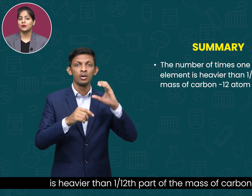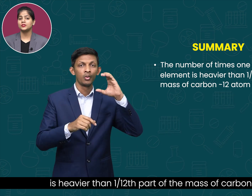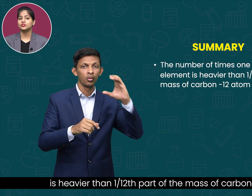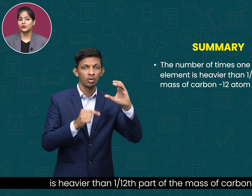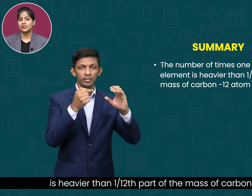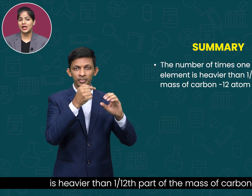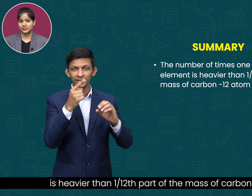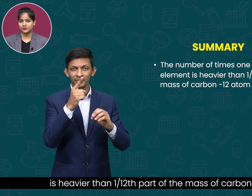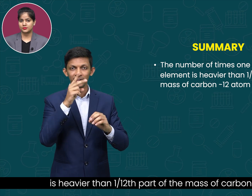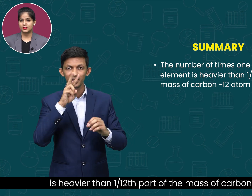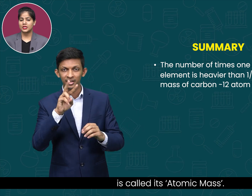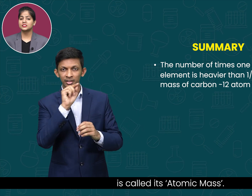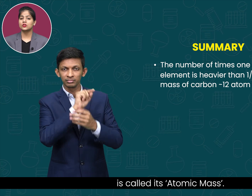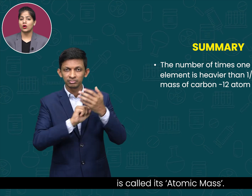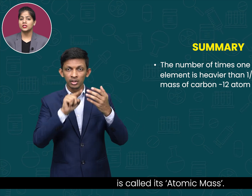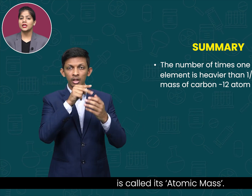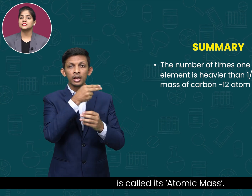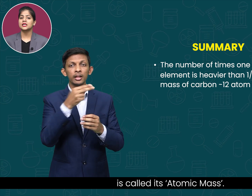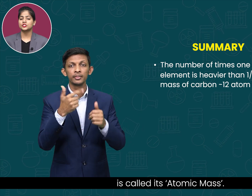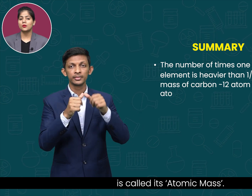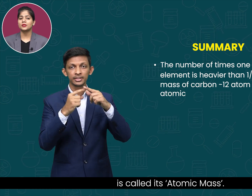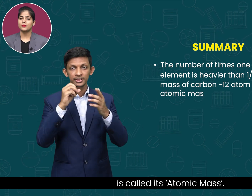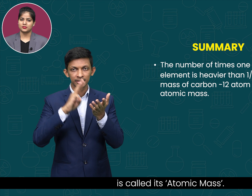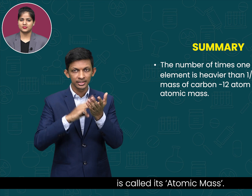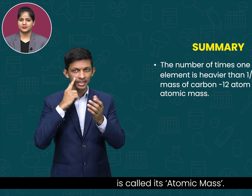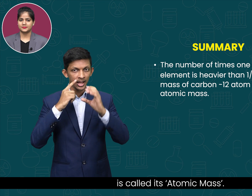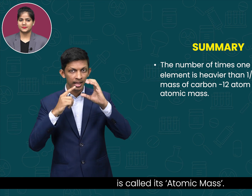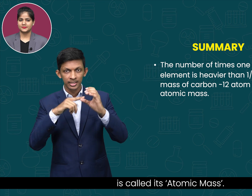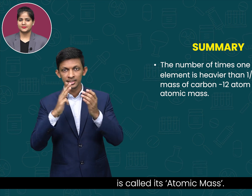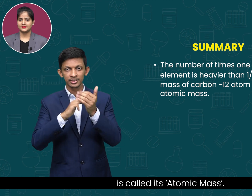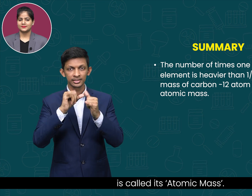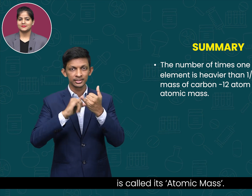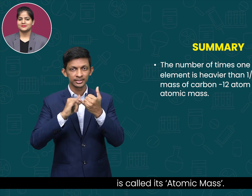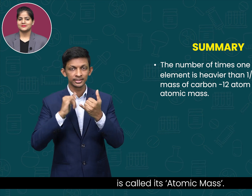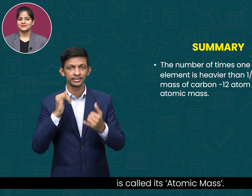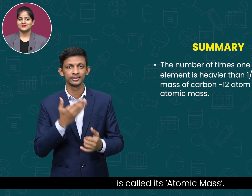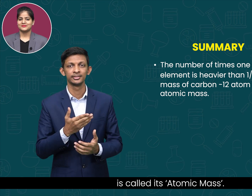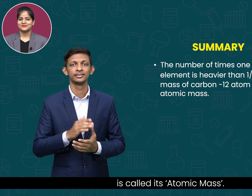of carbon-12 atom is called its atomic mass.